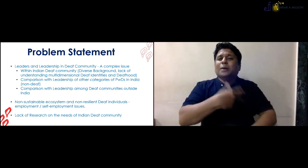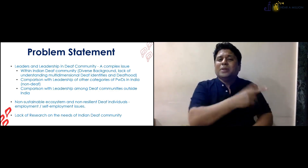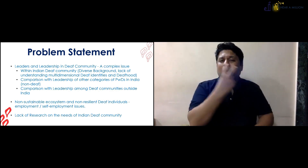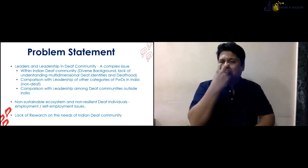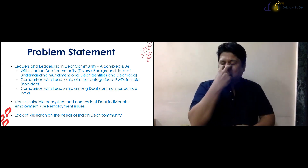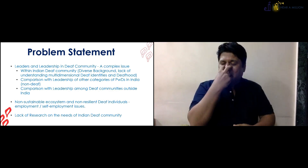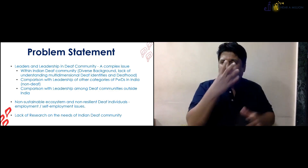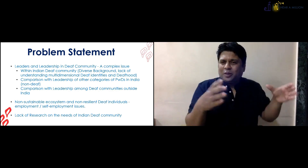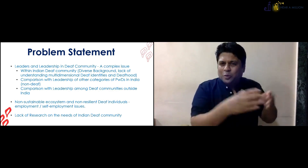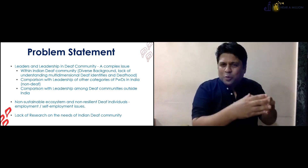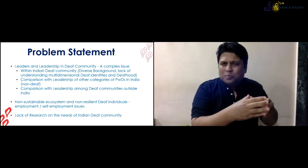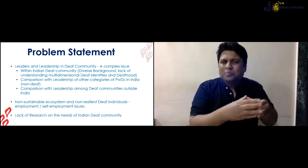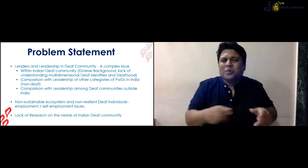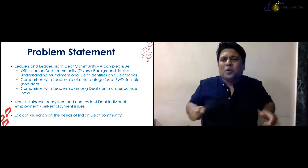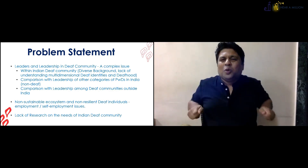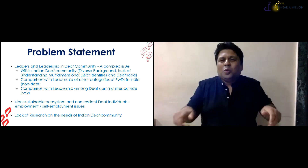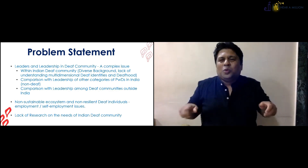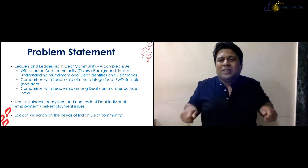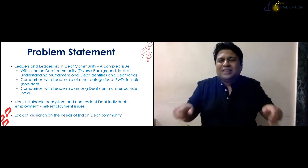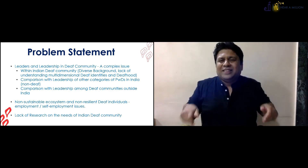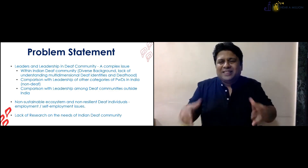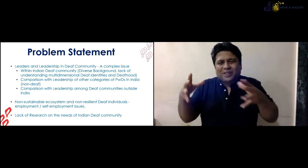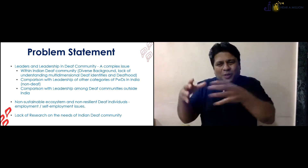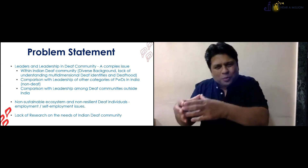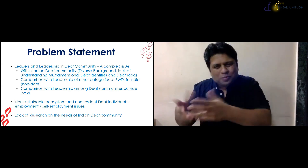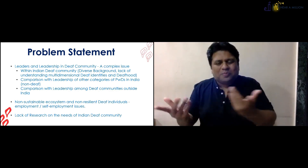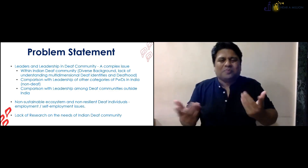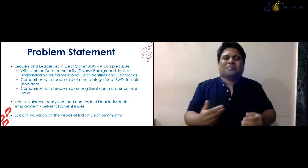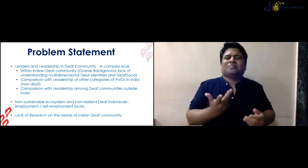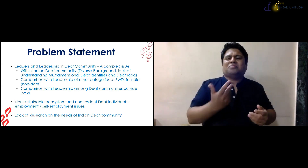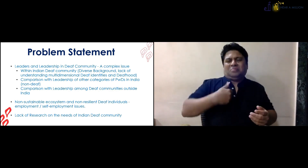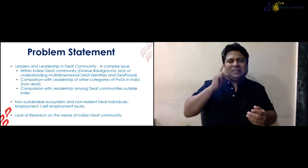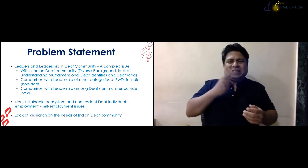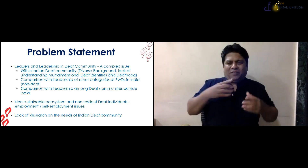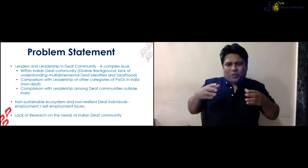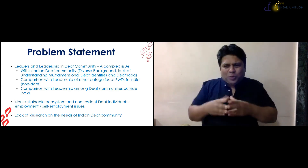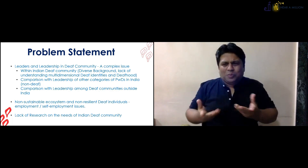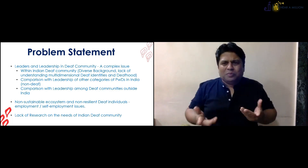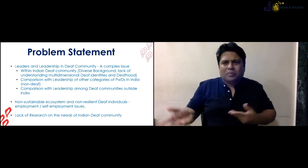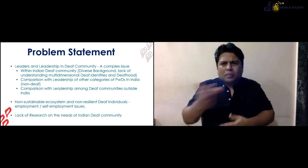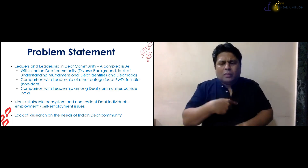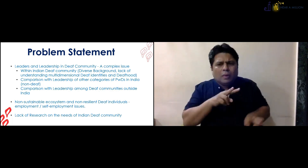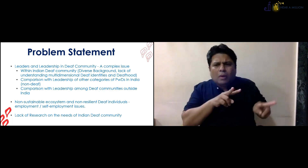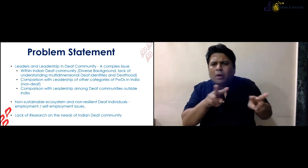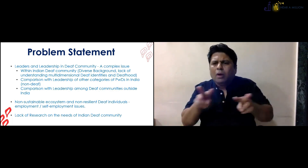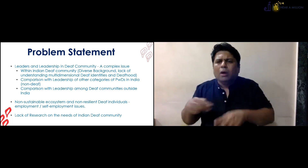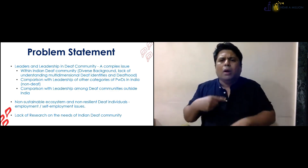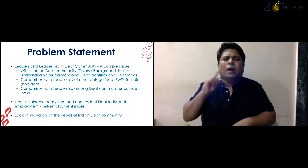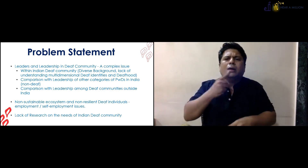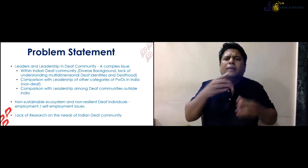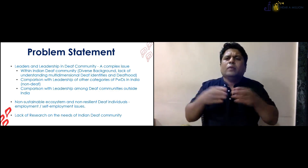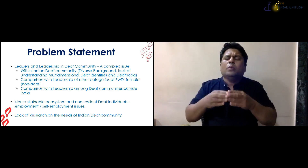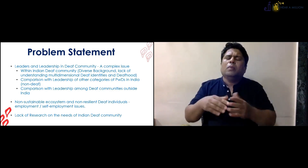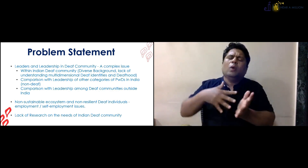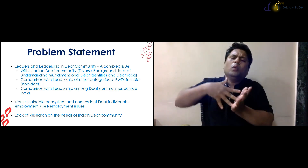But in India, like for example, in the disability community, we see that with the people who are visually impaired, or